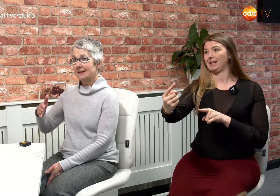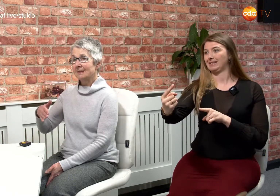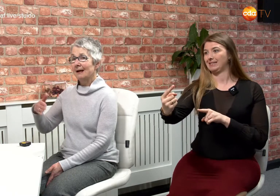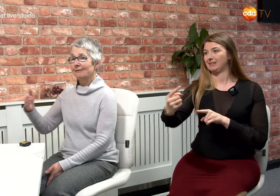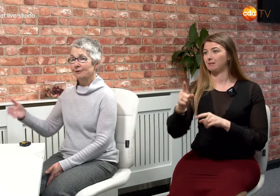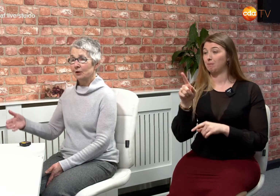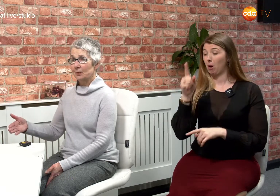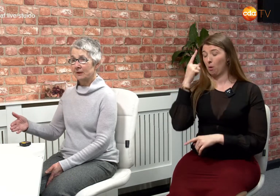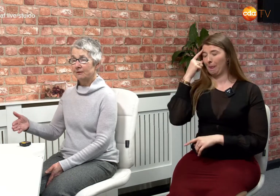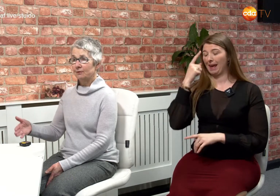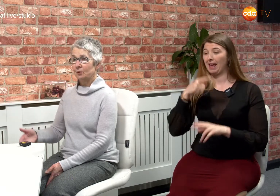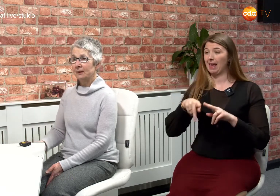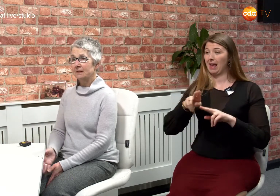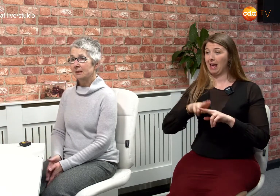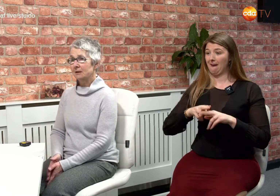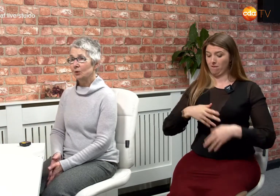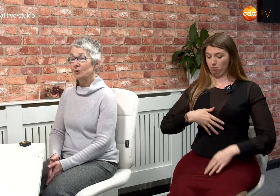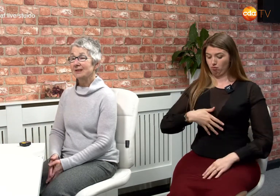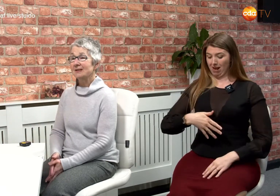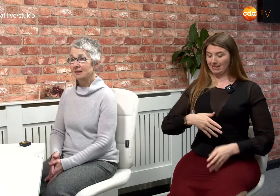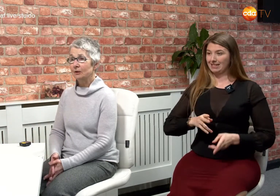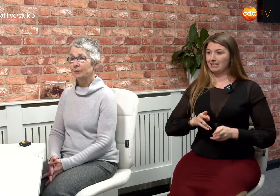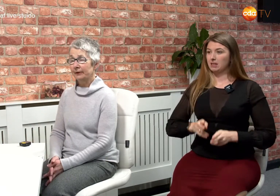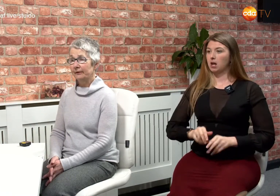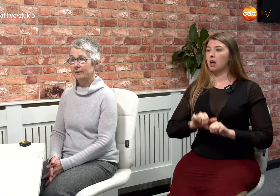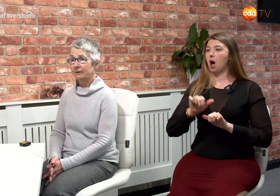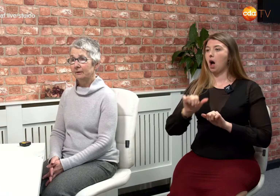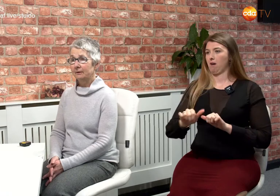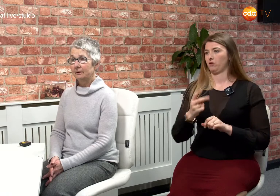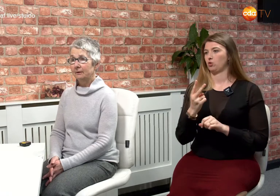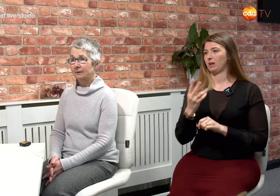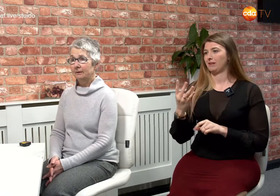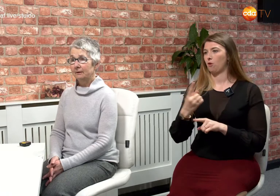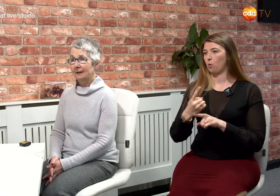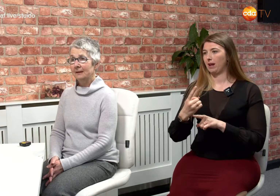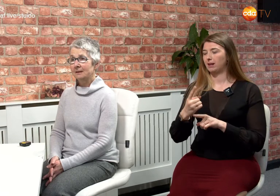a baby dies after 24 weeks, that's called a stillbirth.